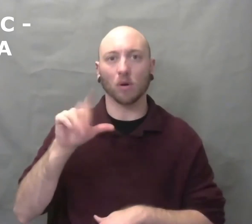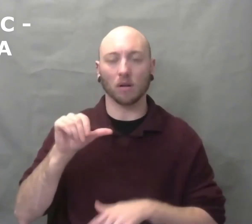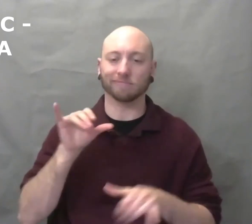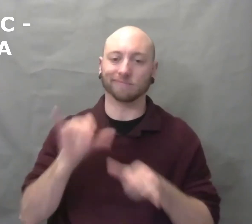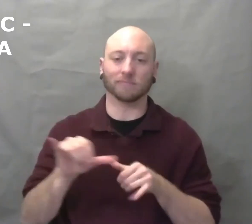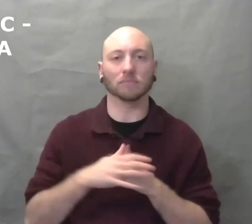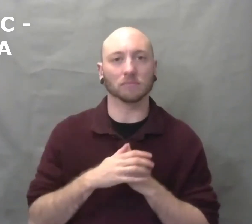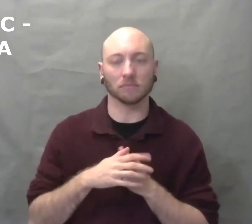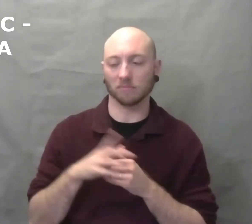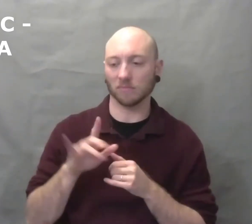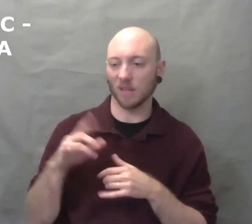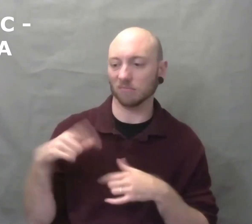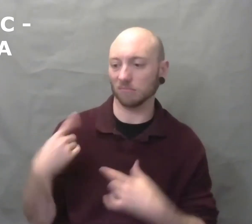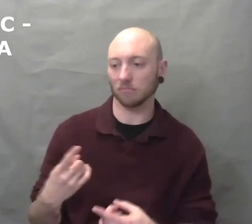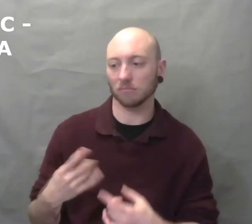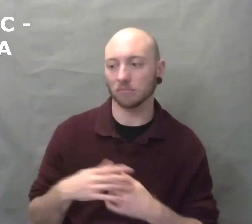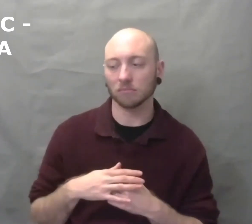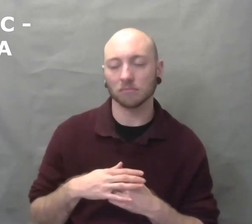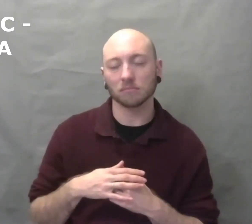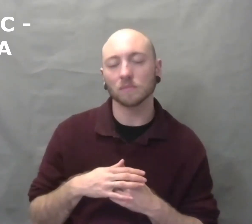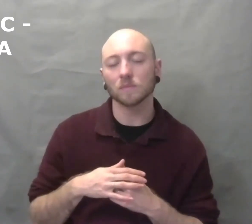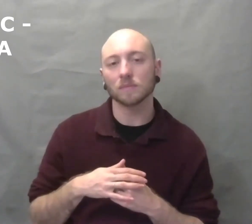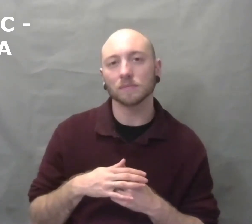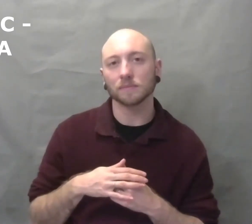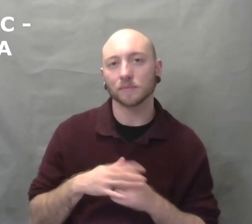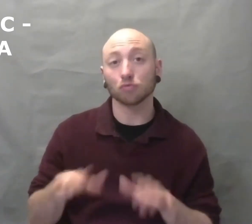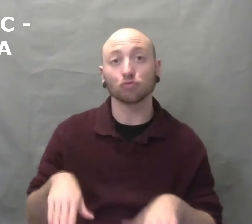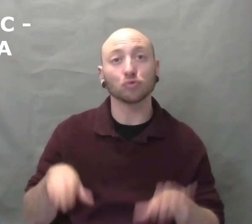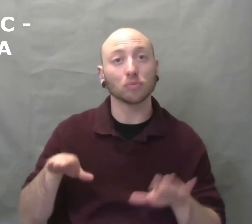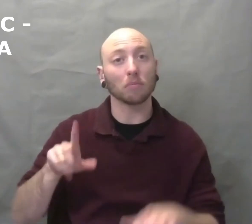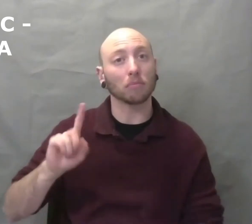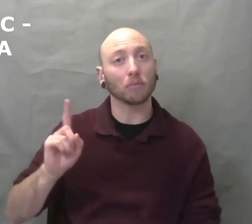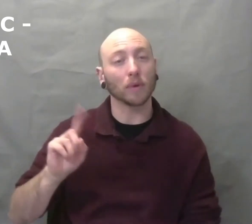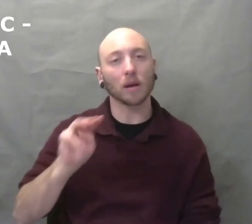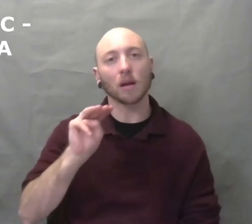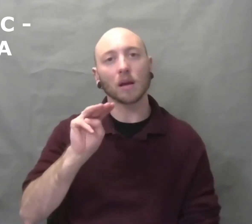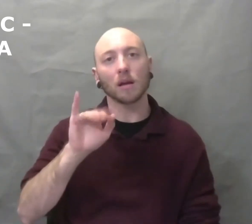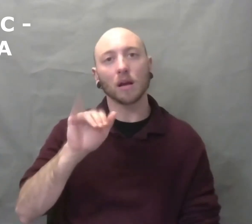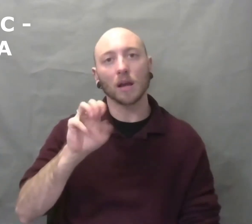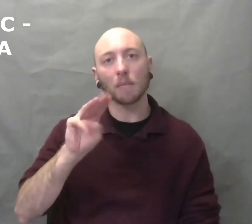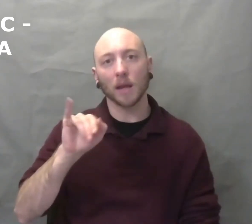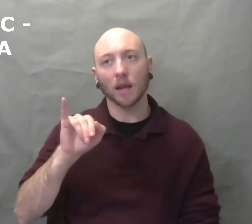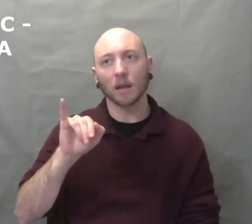since. Um, I grew up in Miami from the time I was about 4 or 5 years